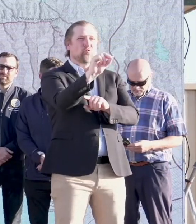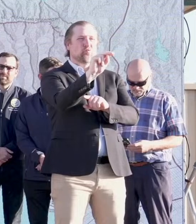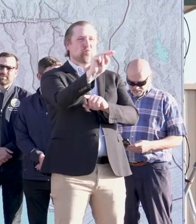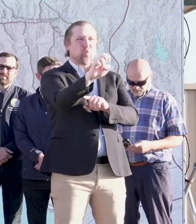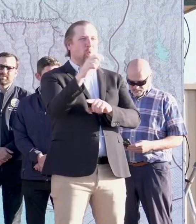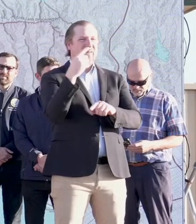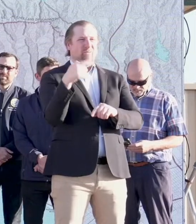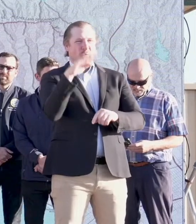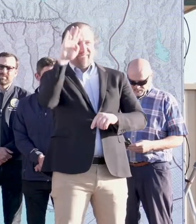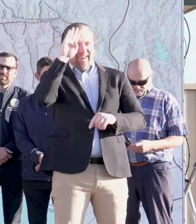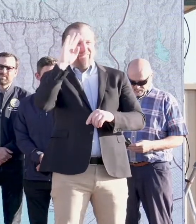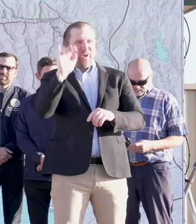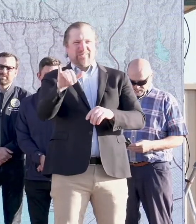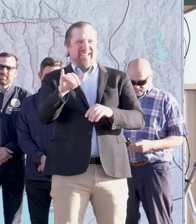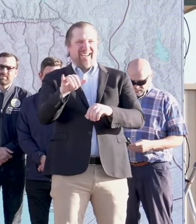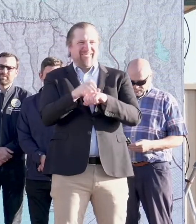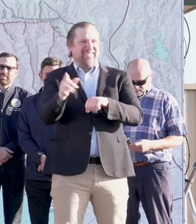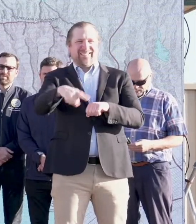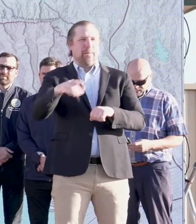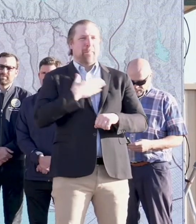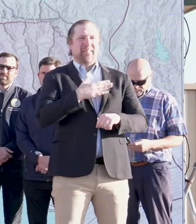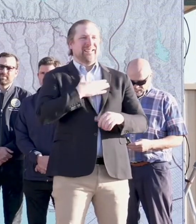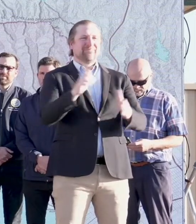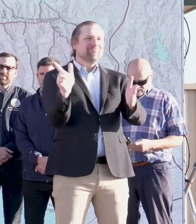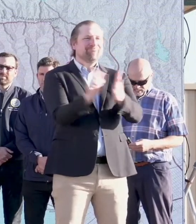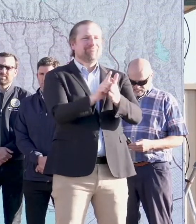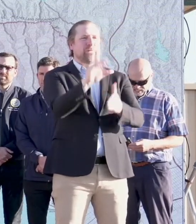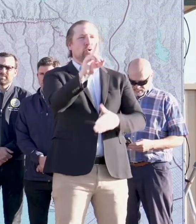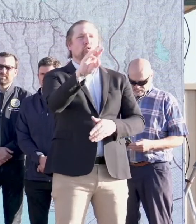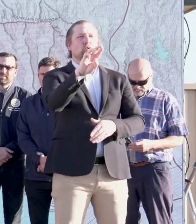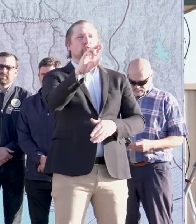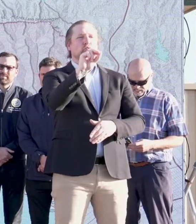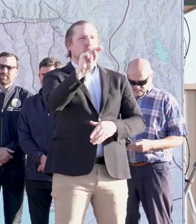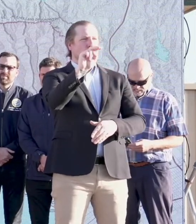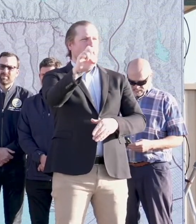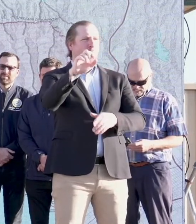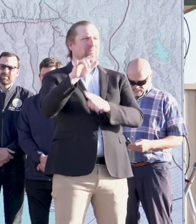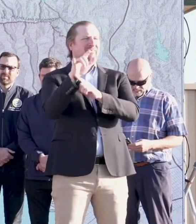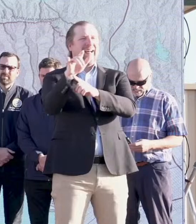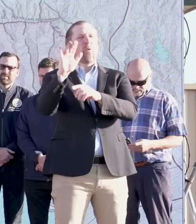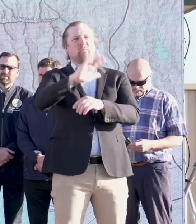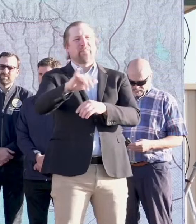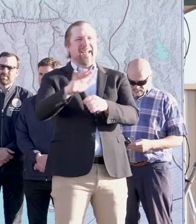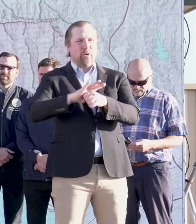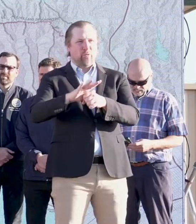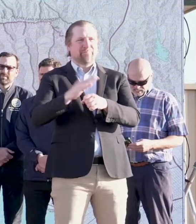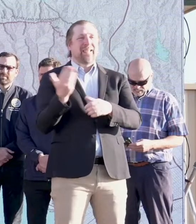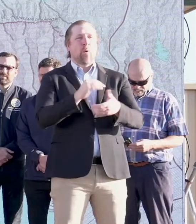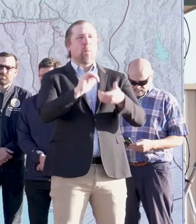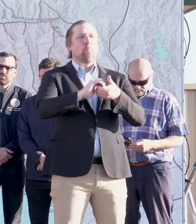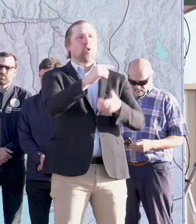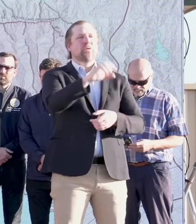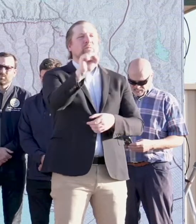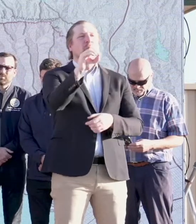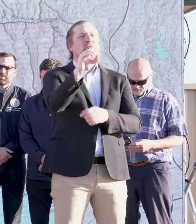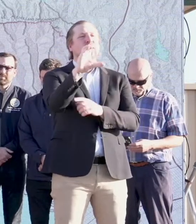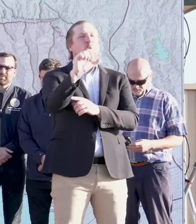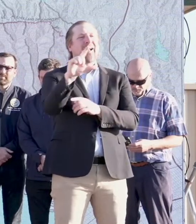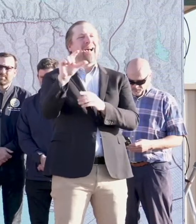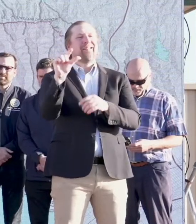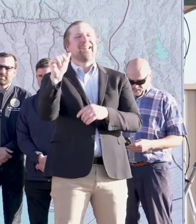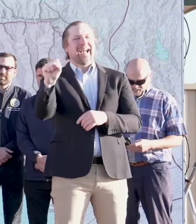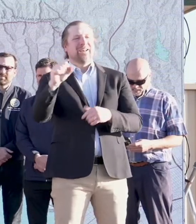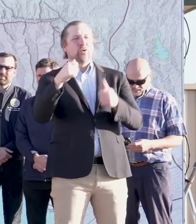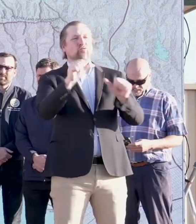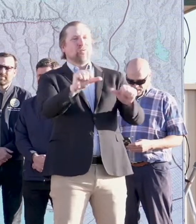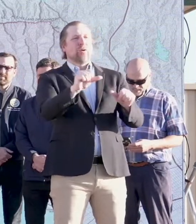residents to return. So please do not have any drones flying over the area. Our partners at SoCal Gas are trying to restore the gas as